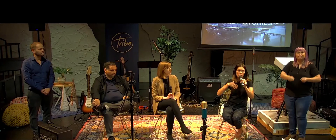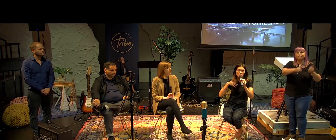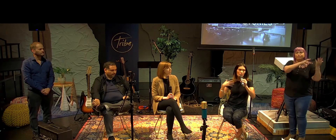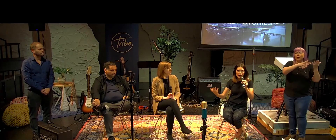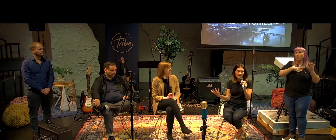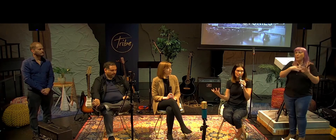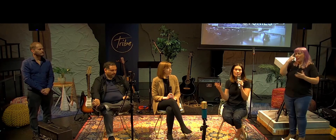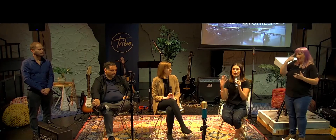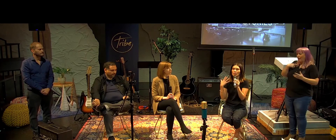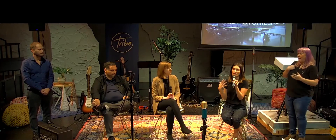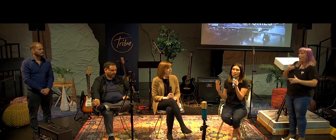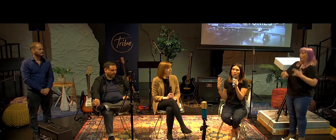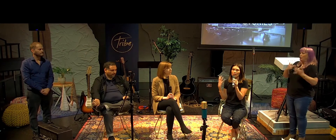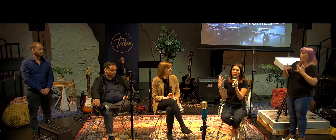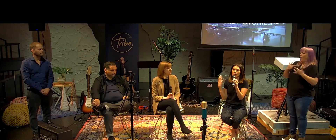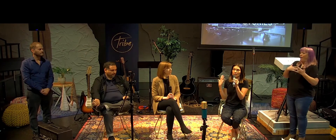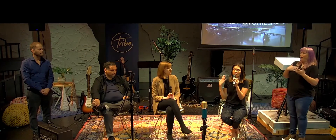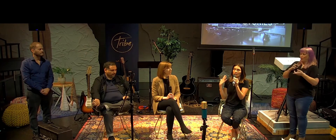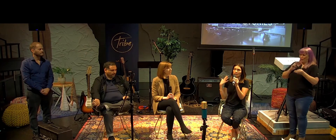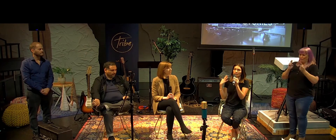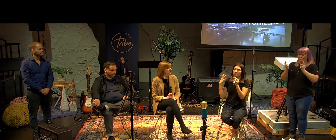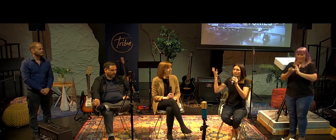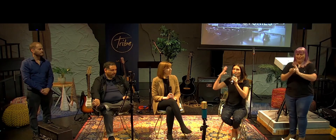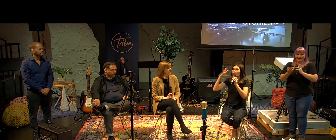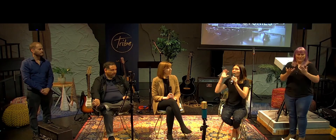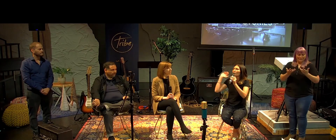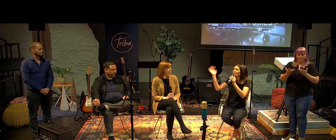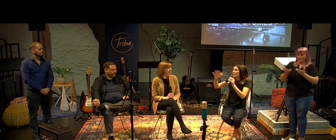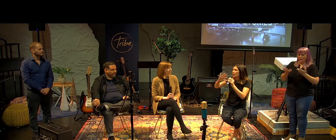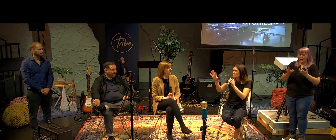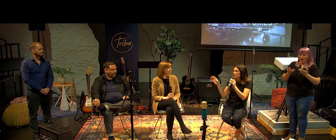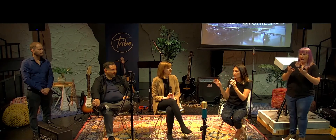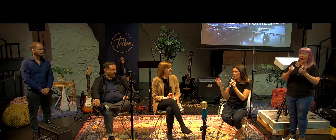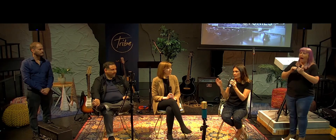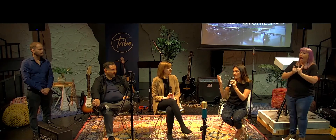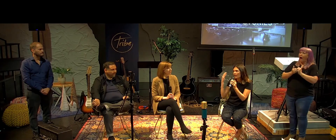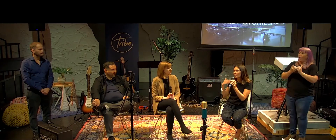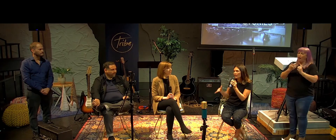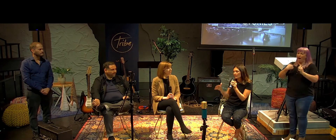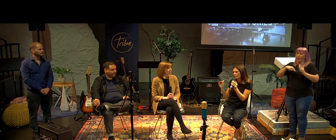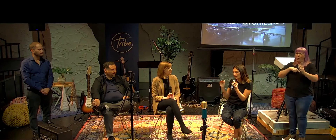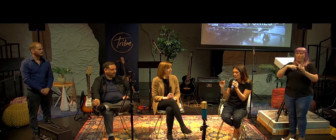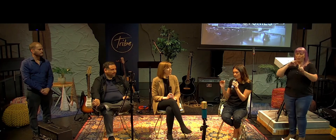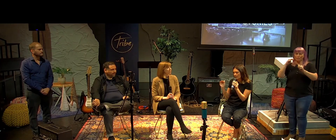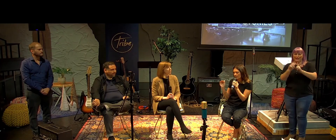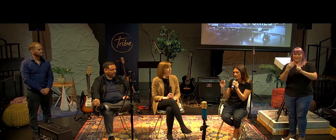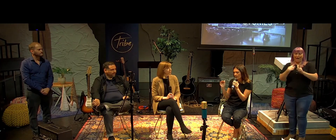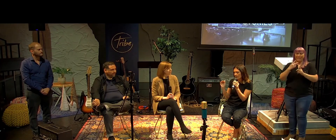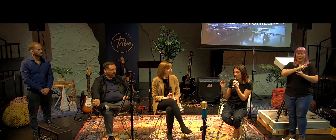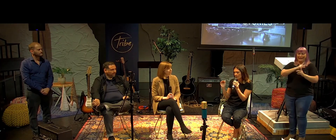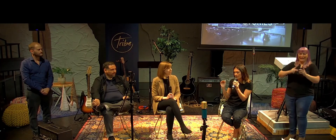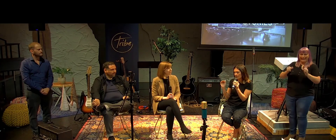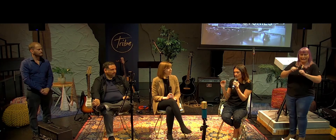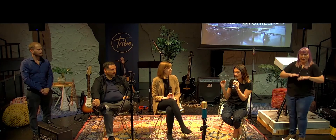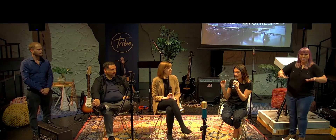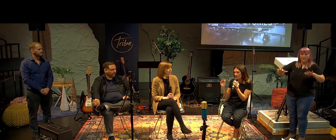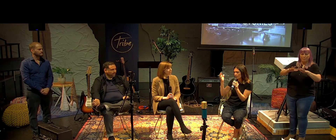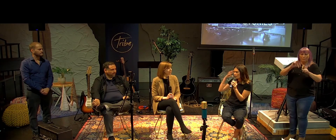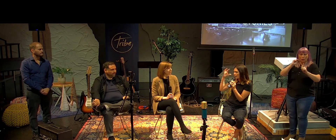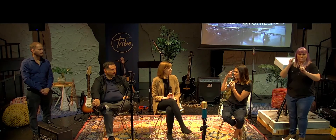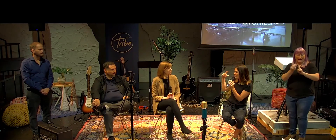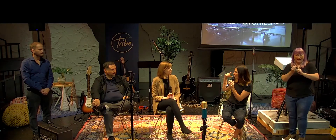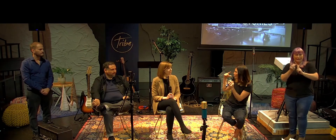to repent in the way that we, in the way that we see our perspective, to have a kingdom perspective,